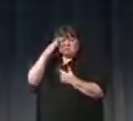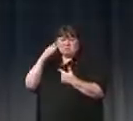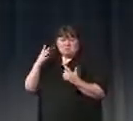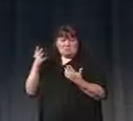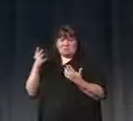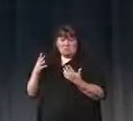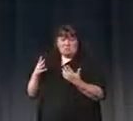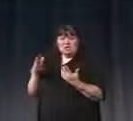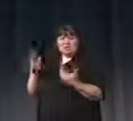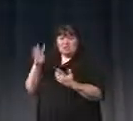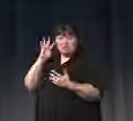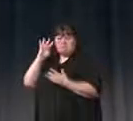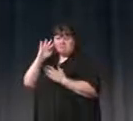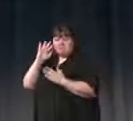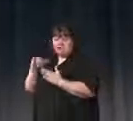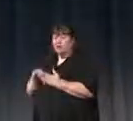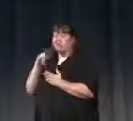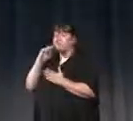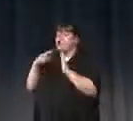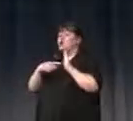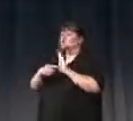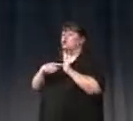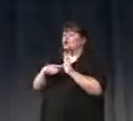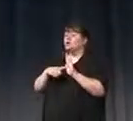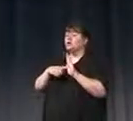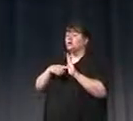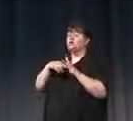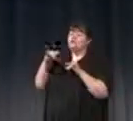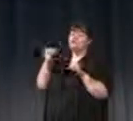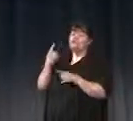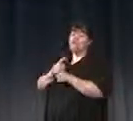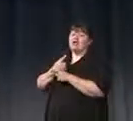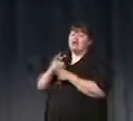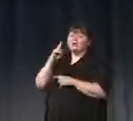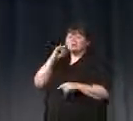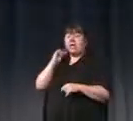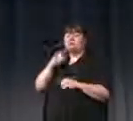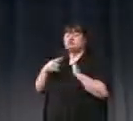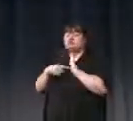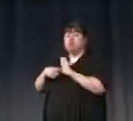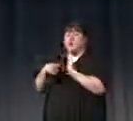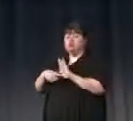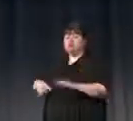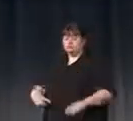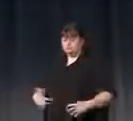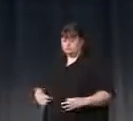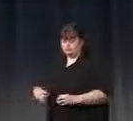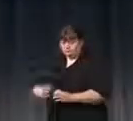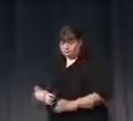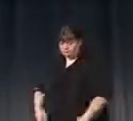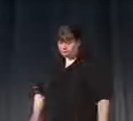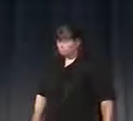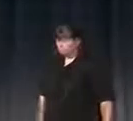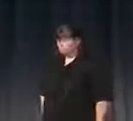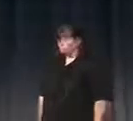solution. And so just as a demonstration of the regularities of real-world sounds, I'm just going to play you a bunch. So here's one.